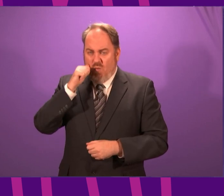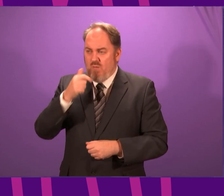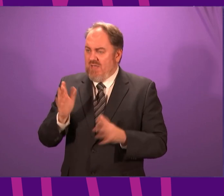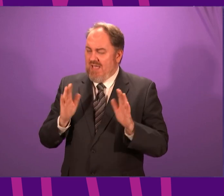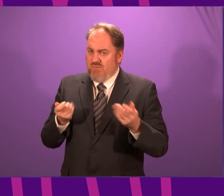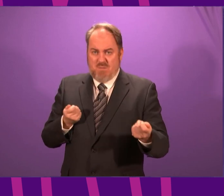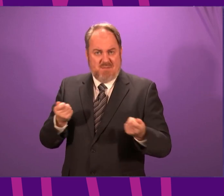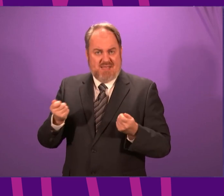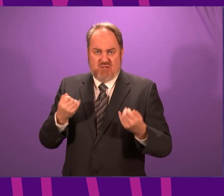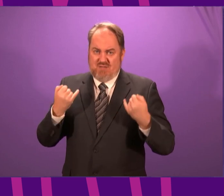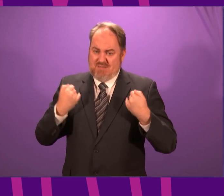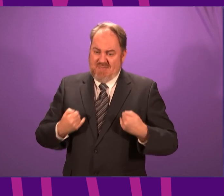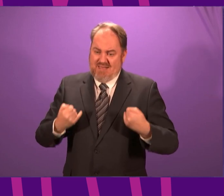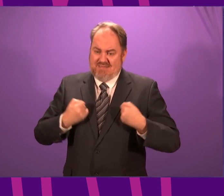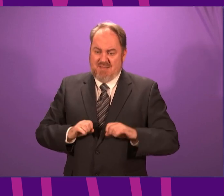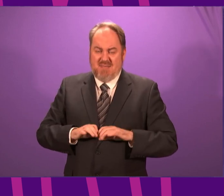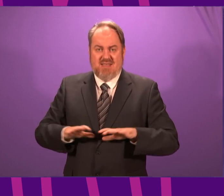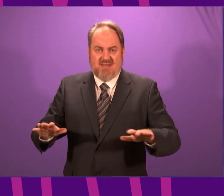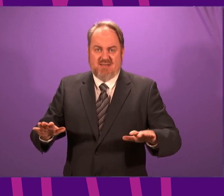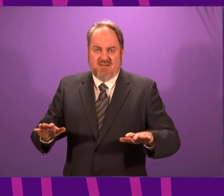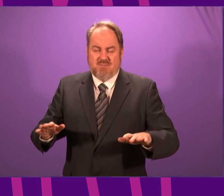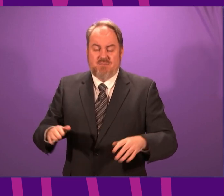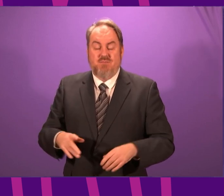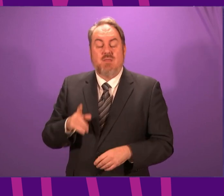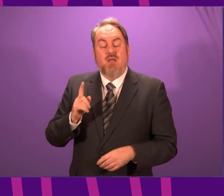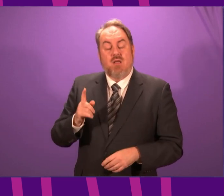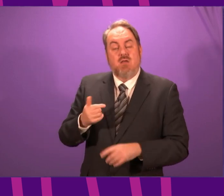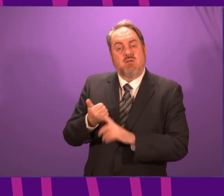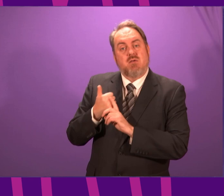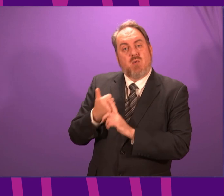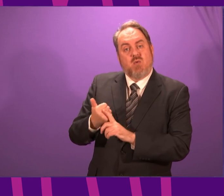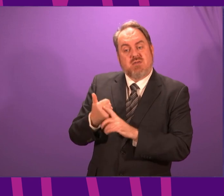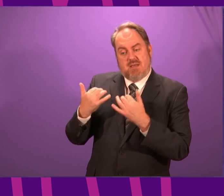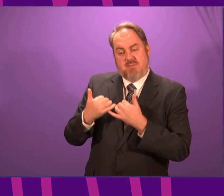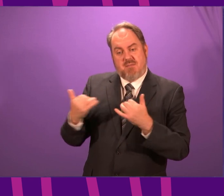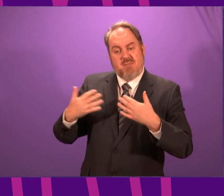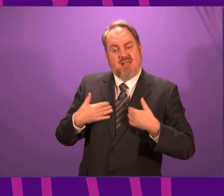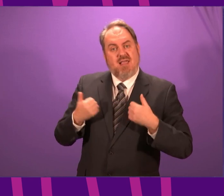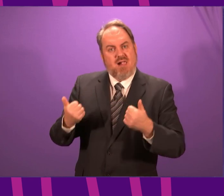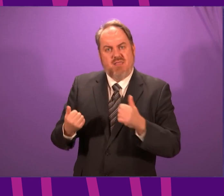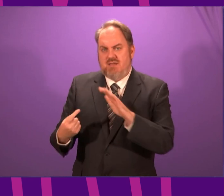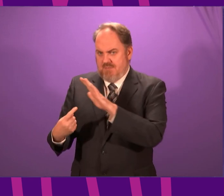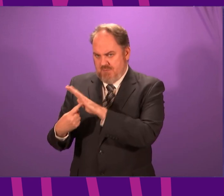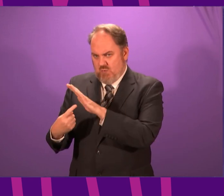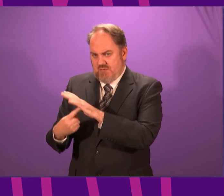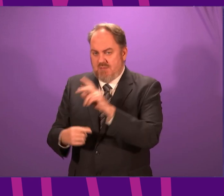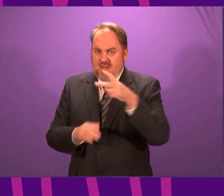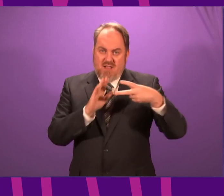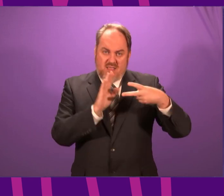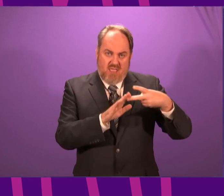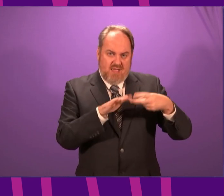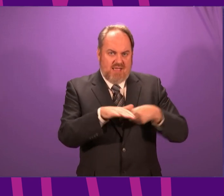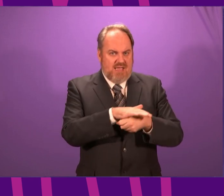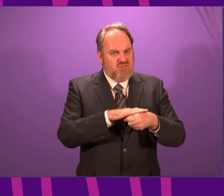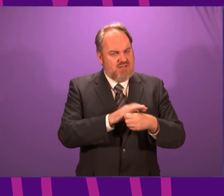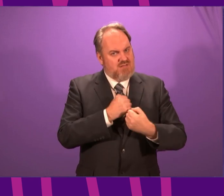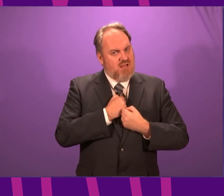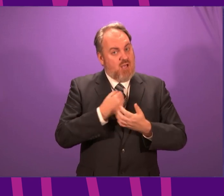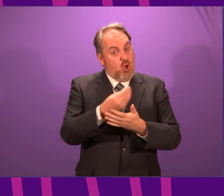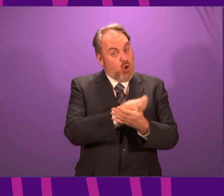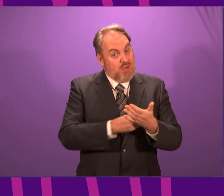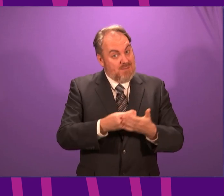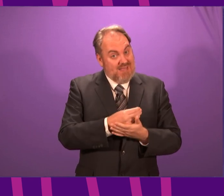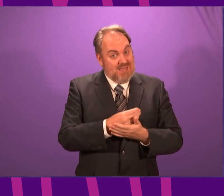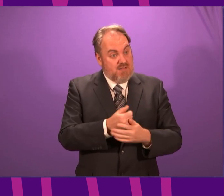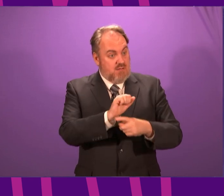pandemic. Alongside protecting public health, the most crucial issue is the protection of people's jobs, livelihoods